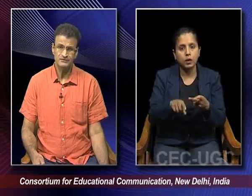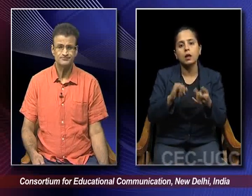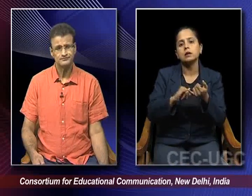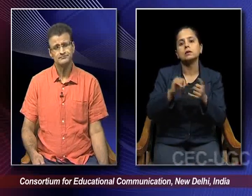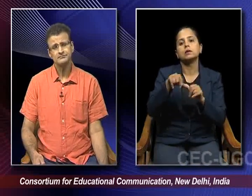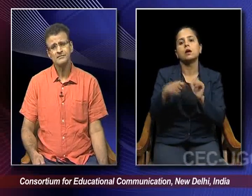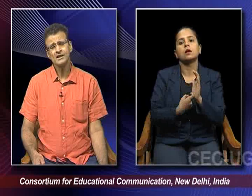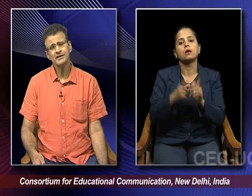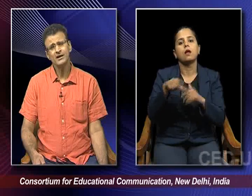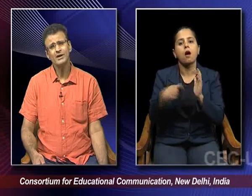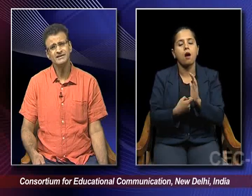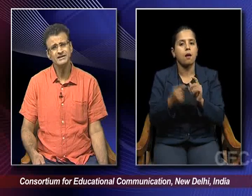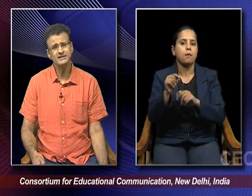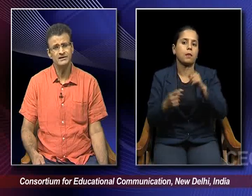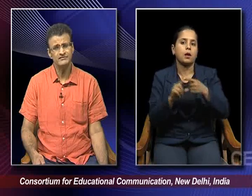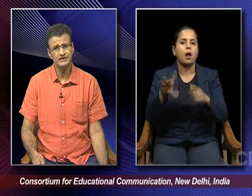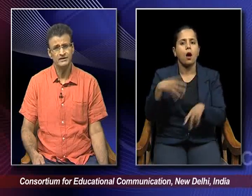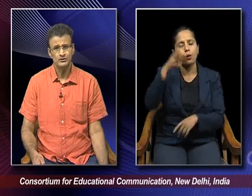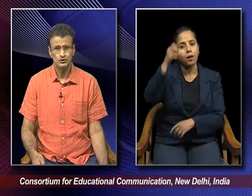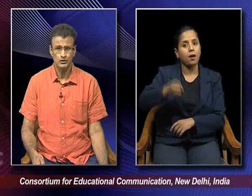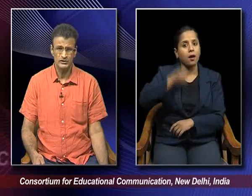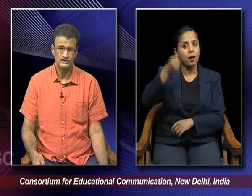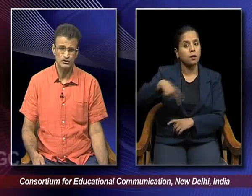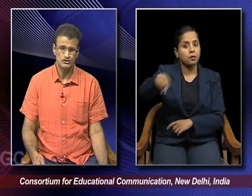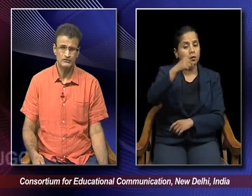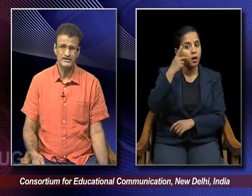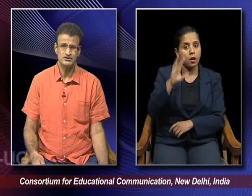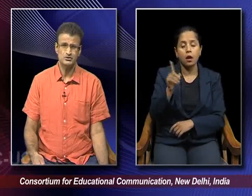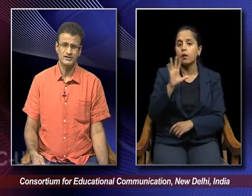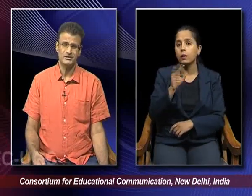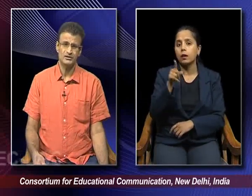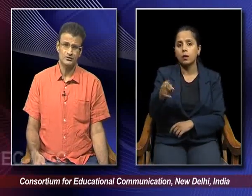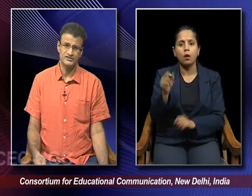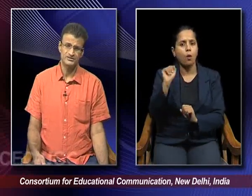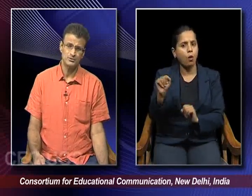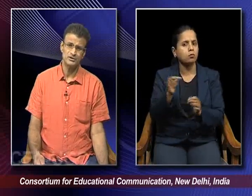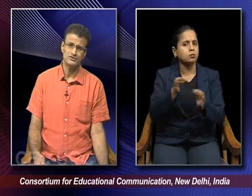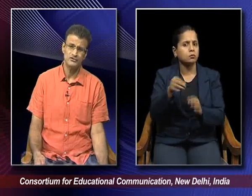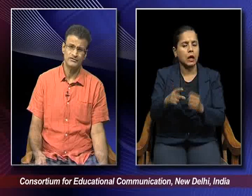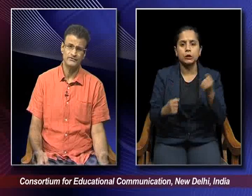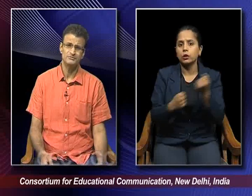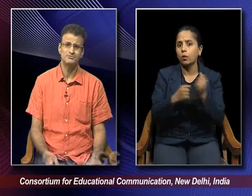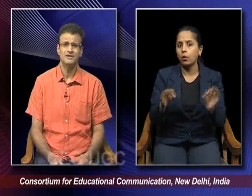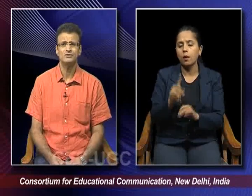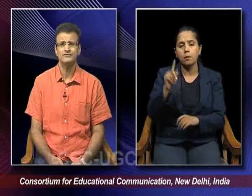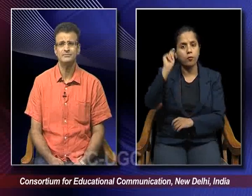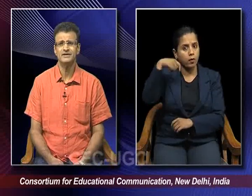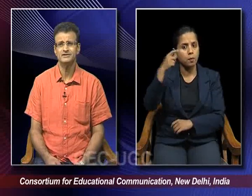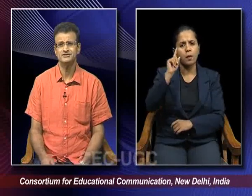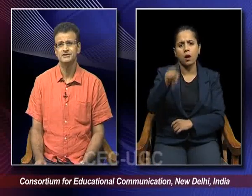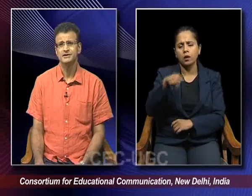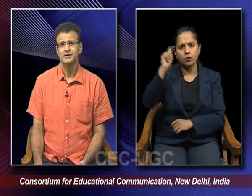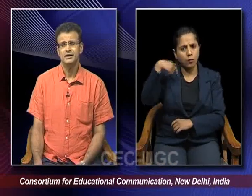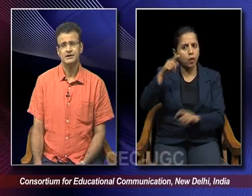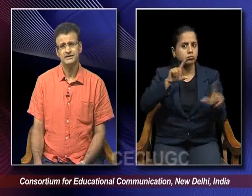Patel, and how Gandhi, in a way, though he was not very instrumental or very supportive of the films, but how the